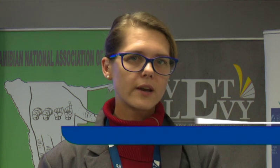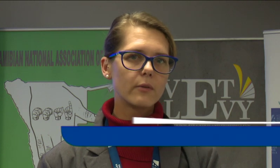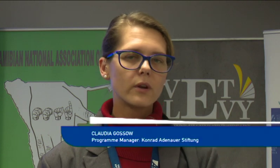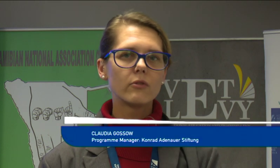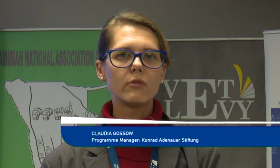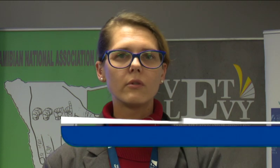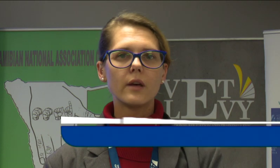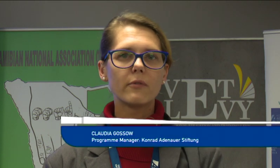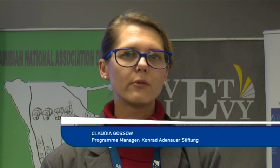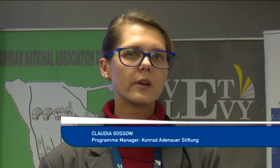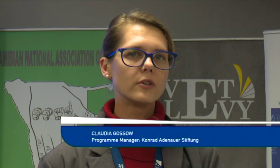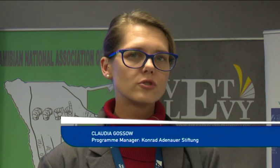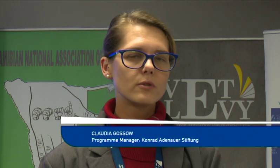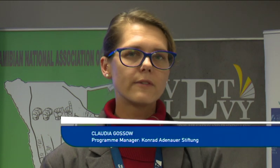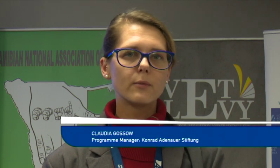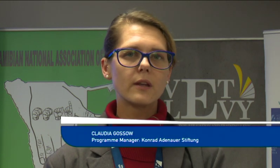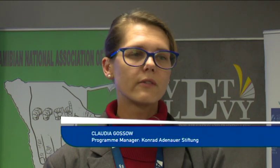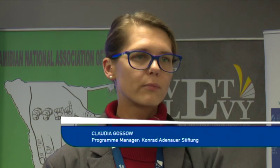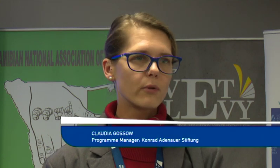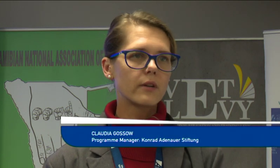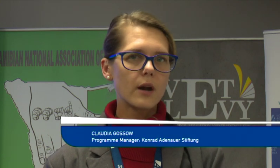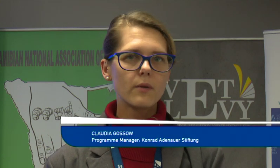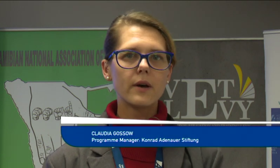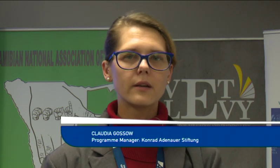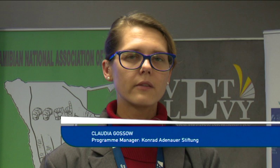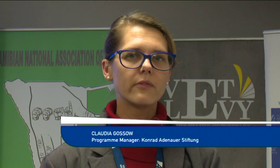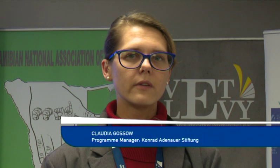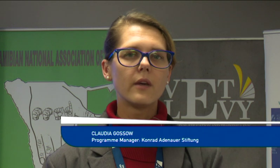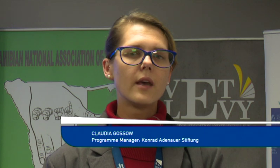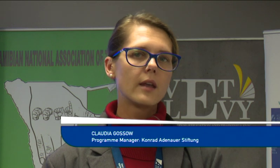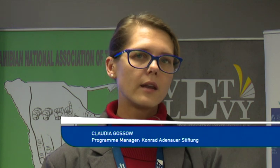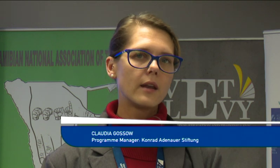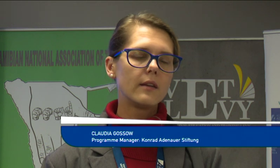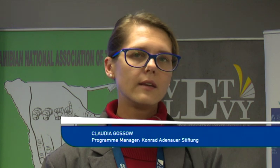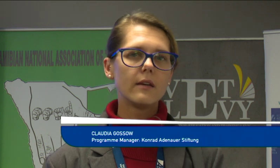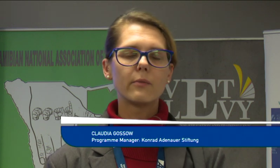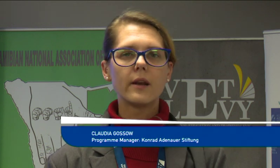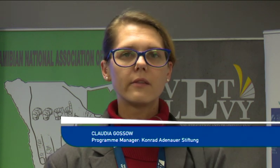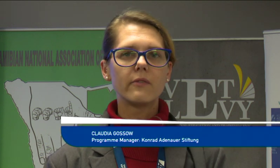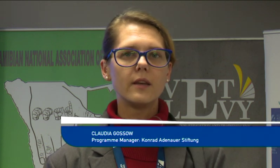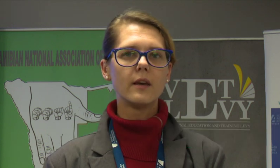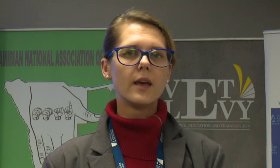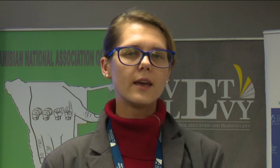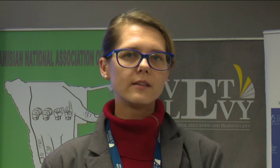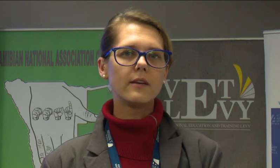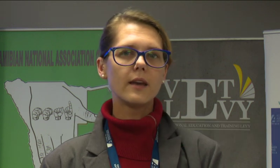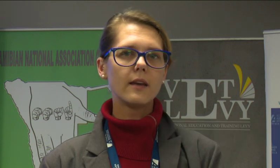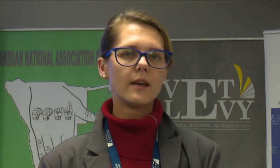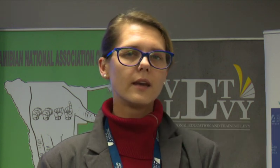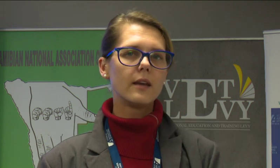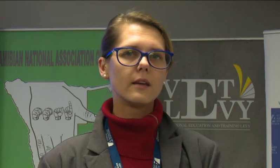Konrad Adenauer Stiftung side want to absolutely ensure that we can support our partners, the NNAD as well as